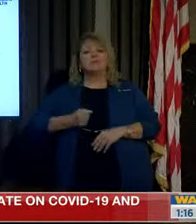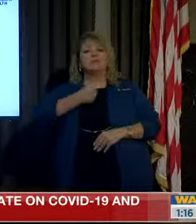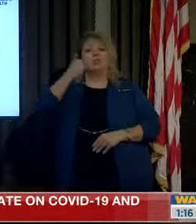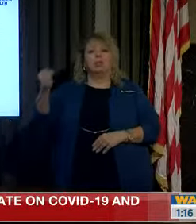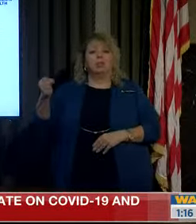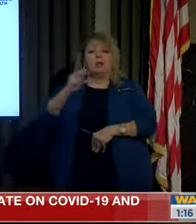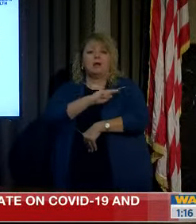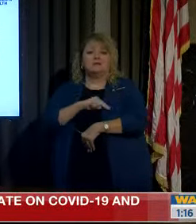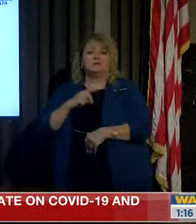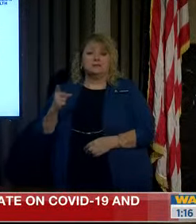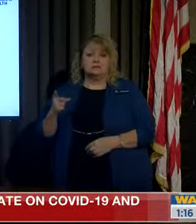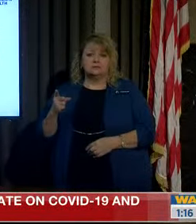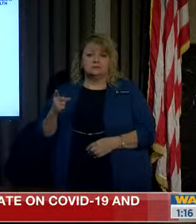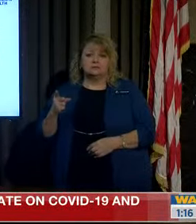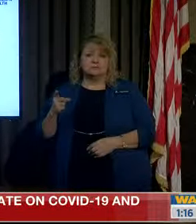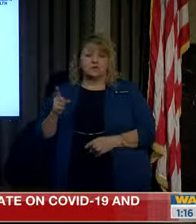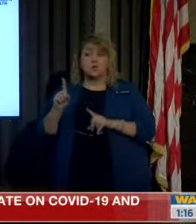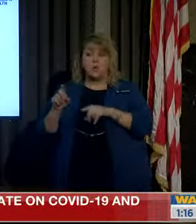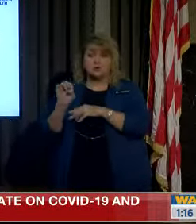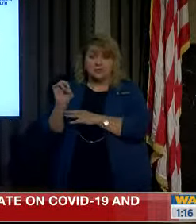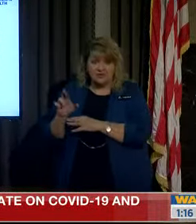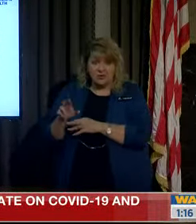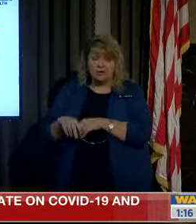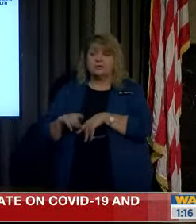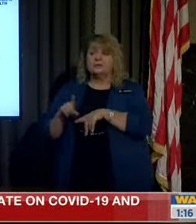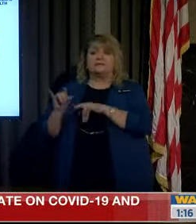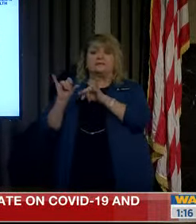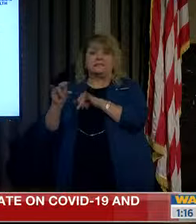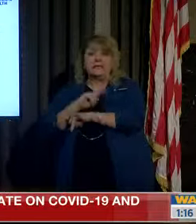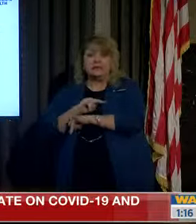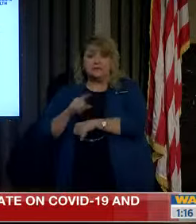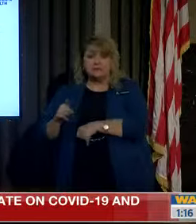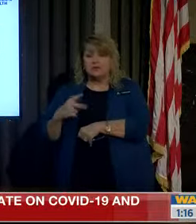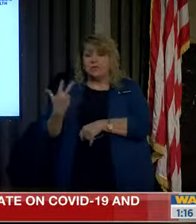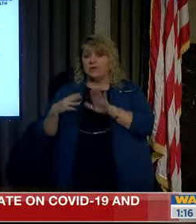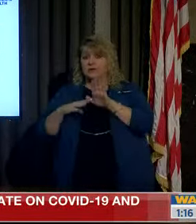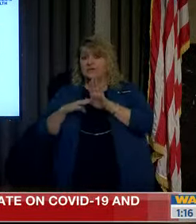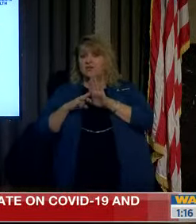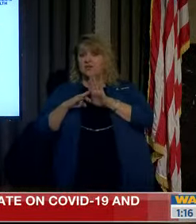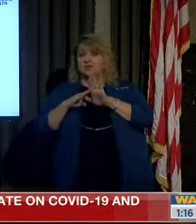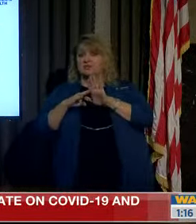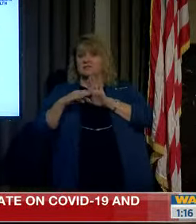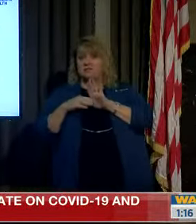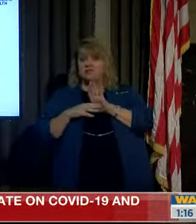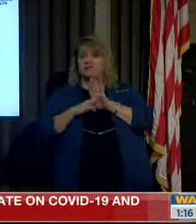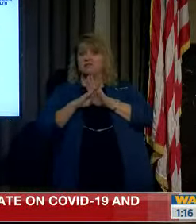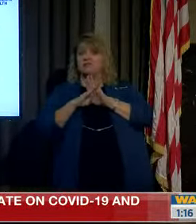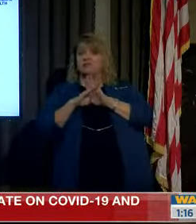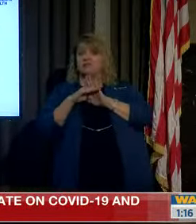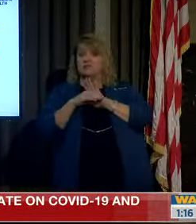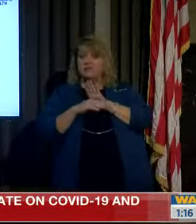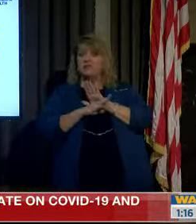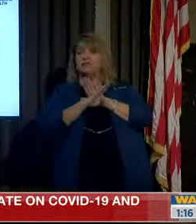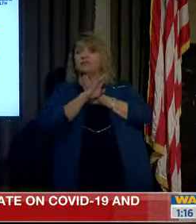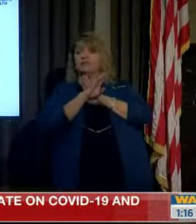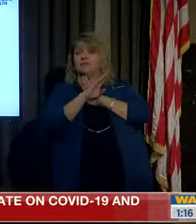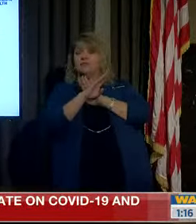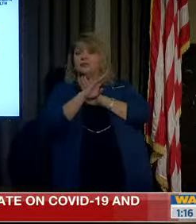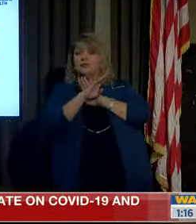patients are there in hospitals throughout the state. You can see our 3 surges. You see the Delta surge was by far